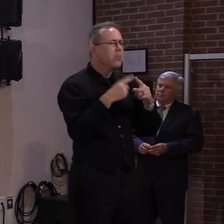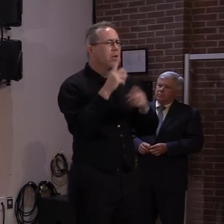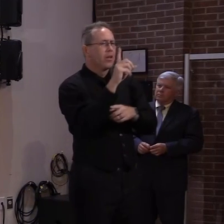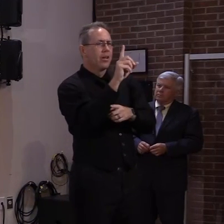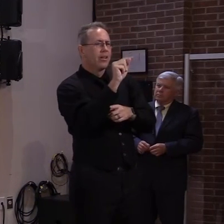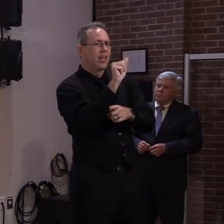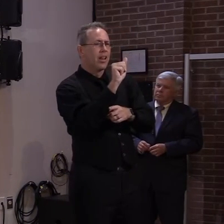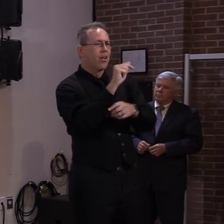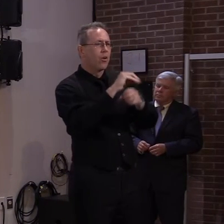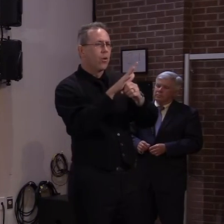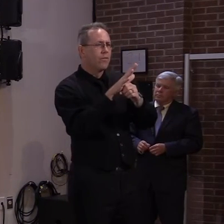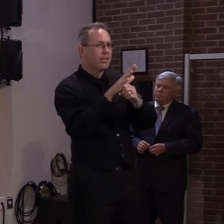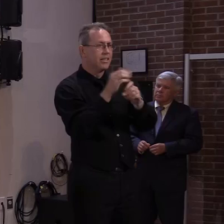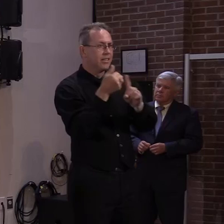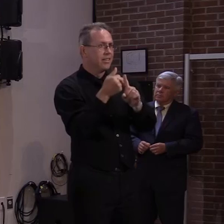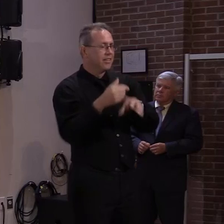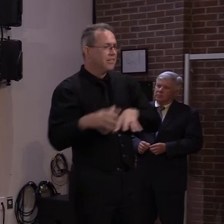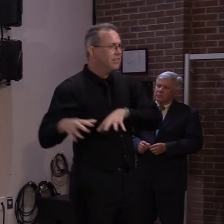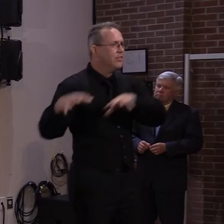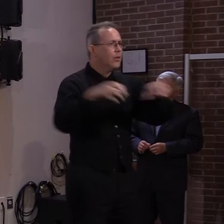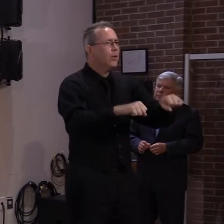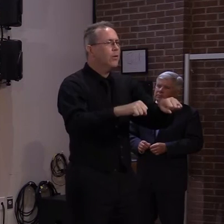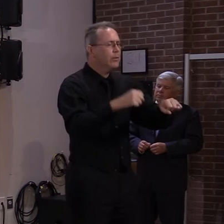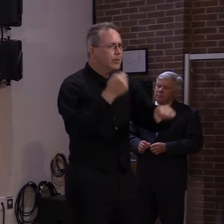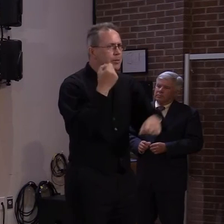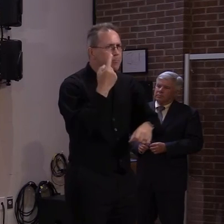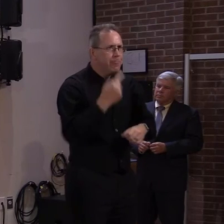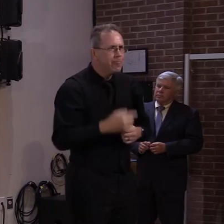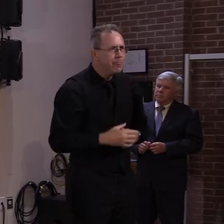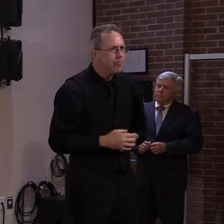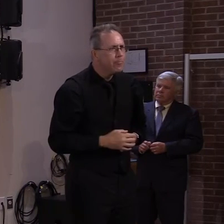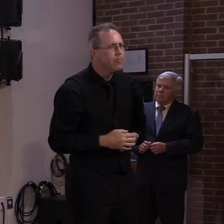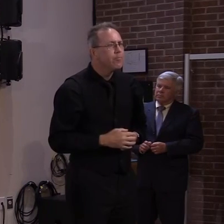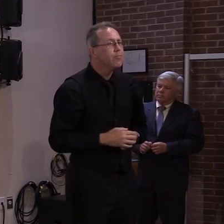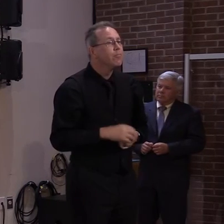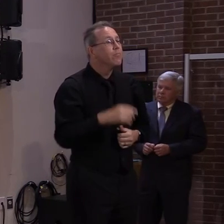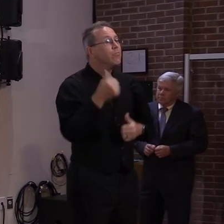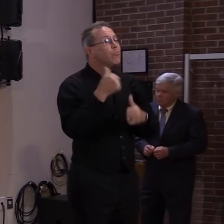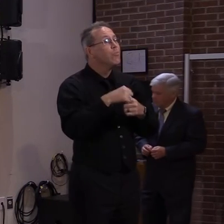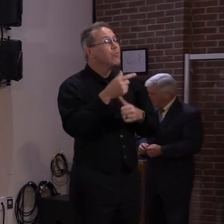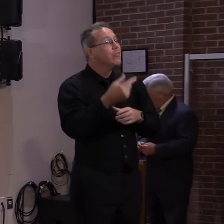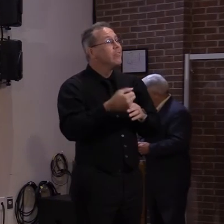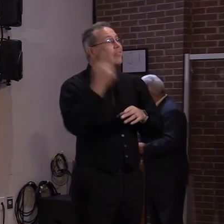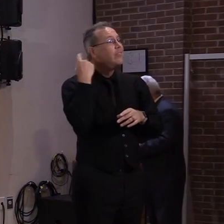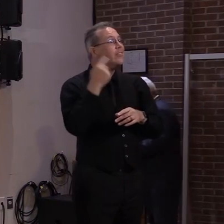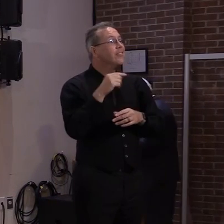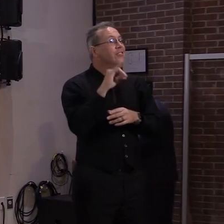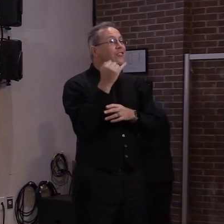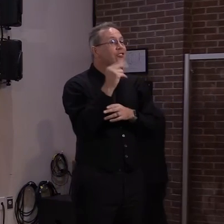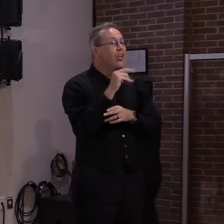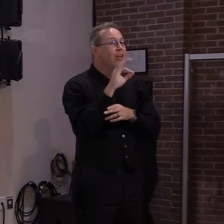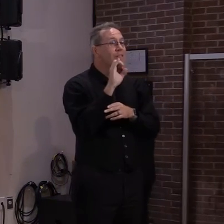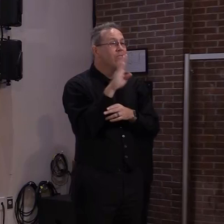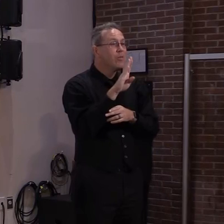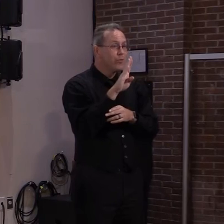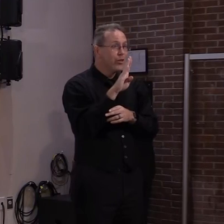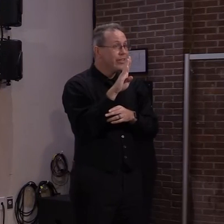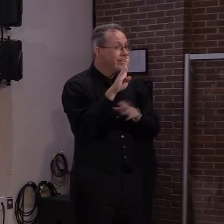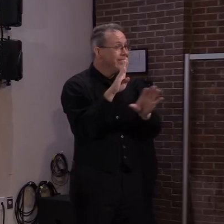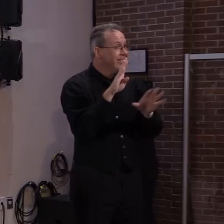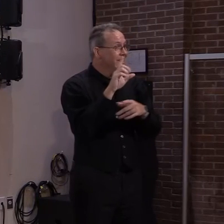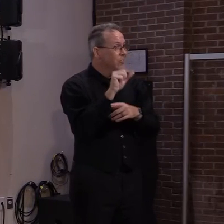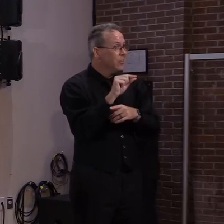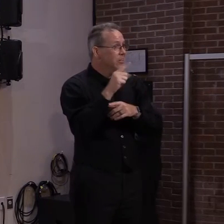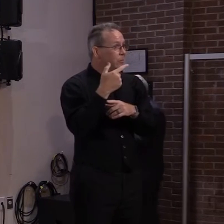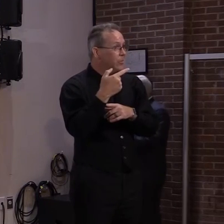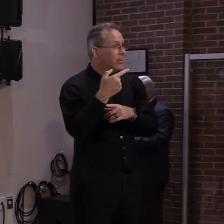remind everyone where we were back in January and February. We had over 60 in the